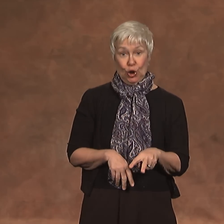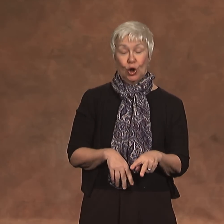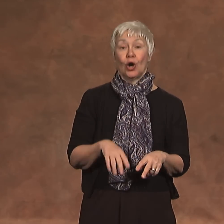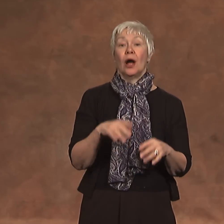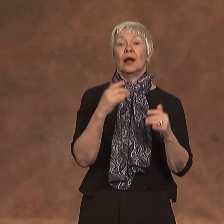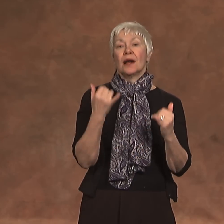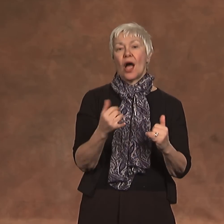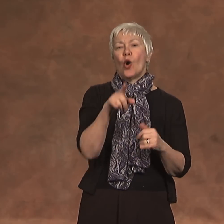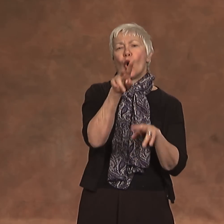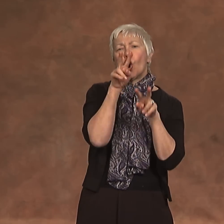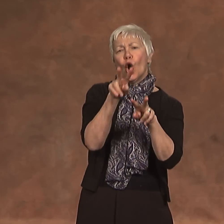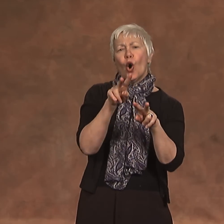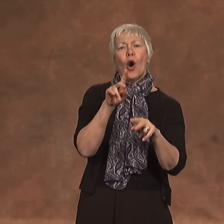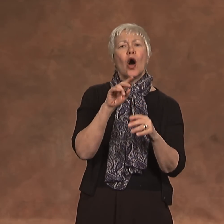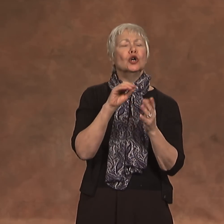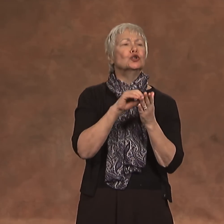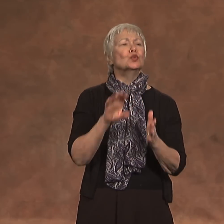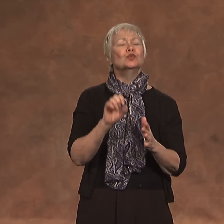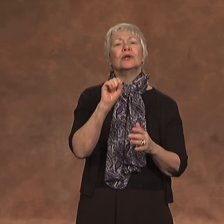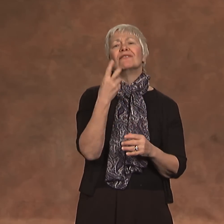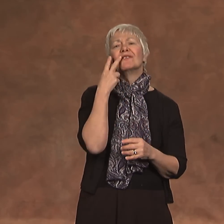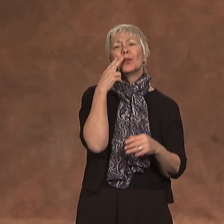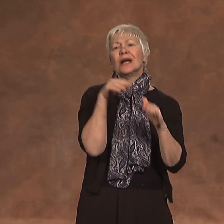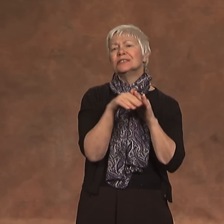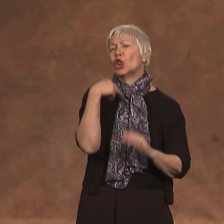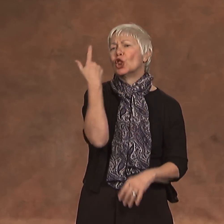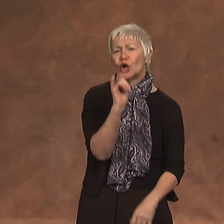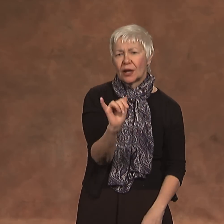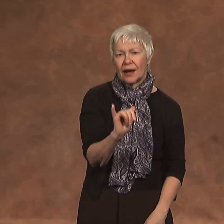being read to her. And here is an image to show you what that looks like.